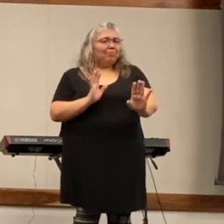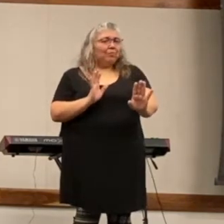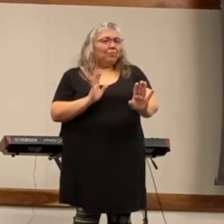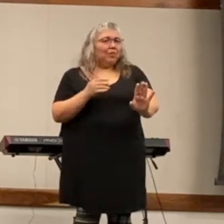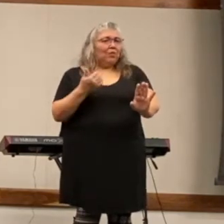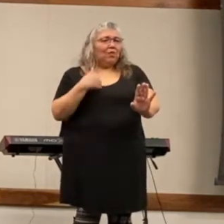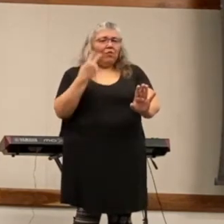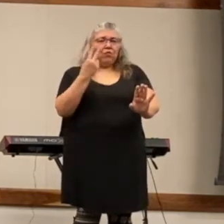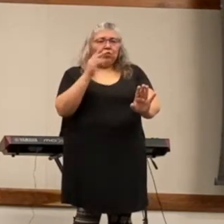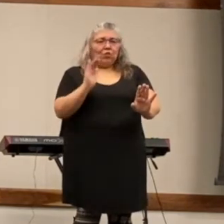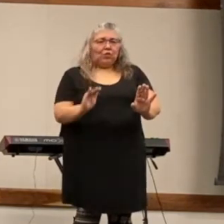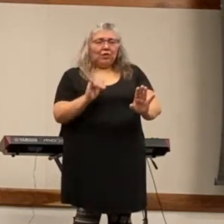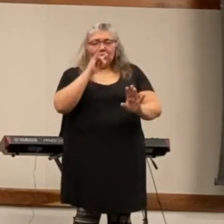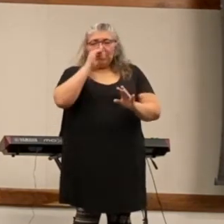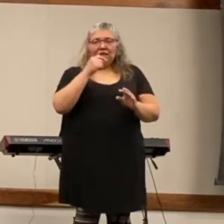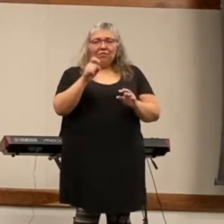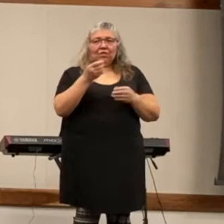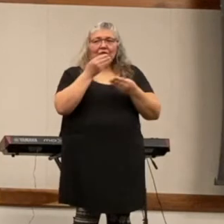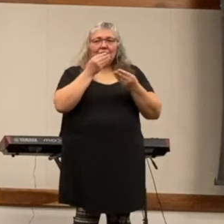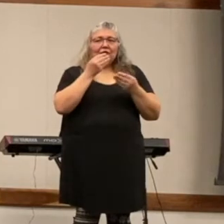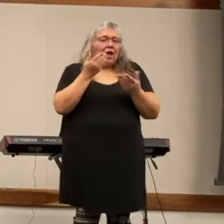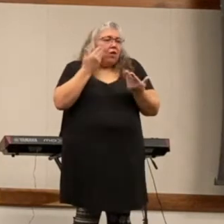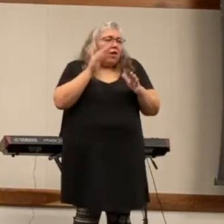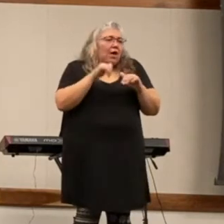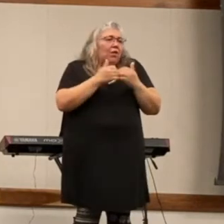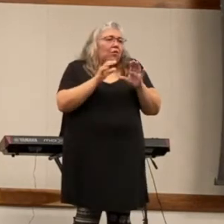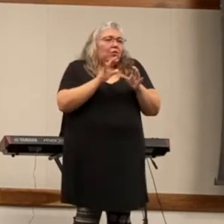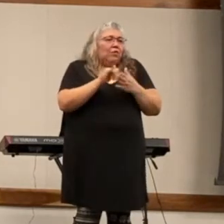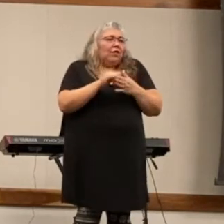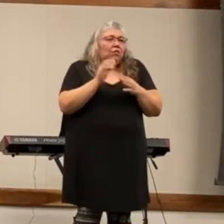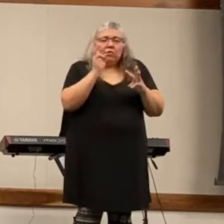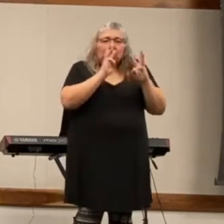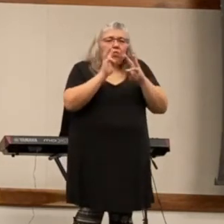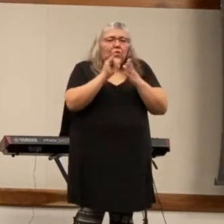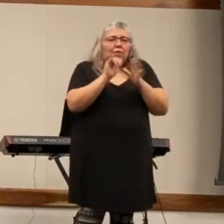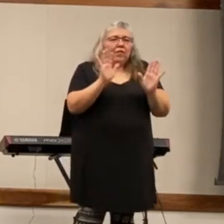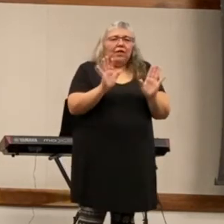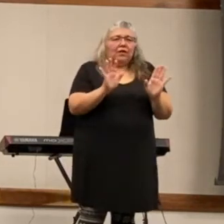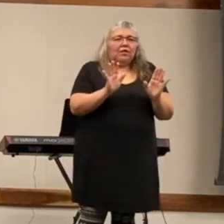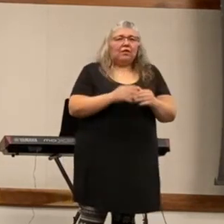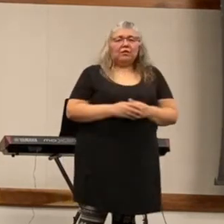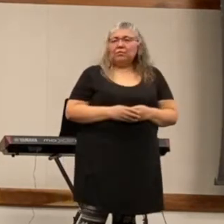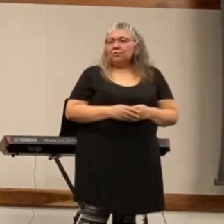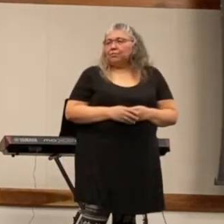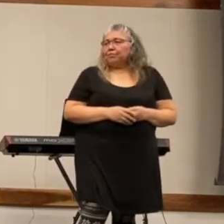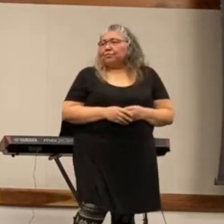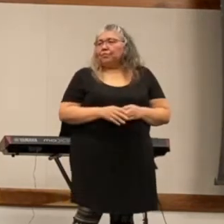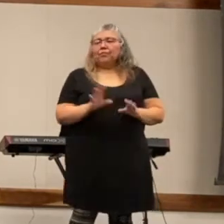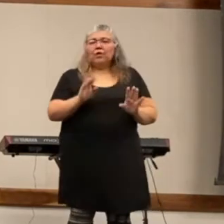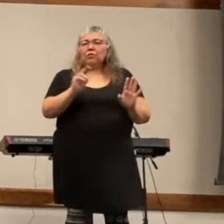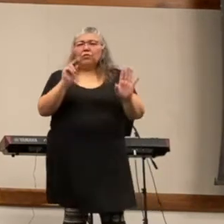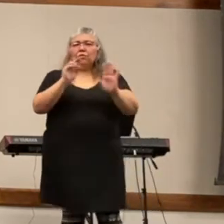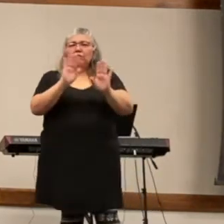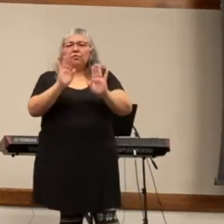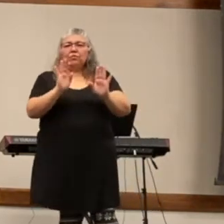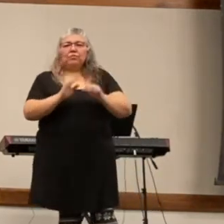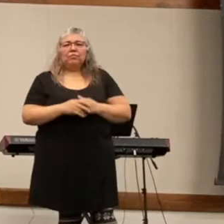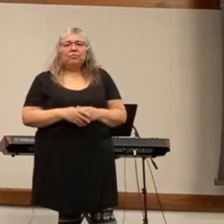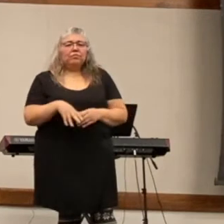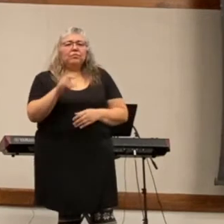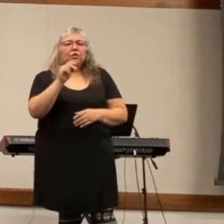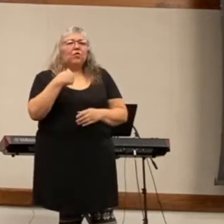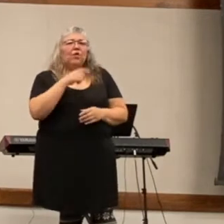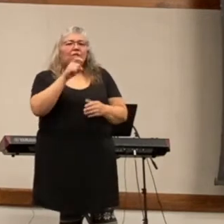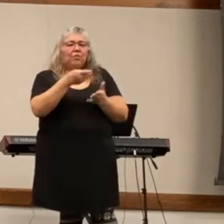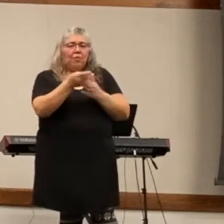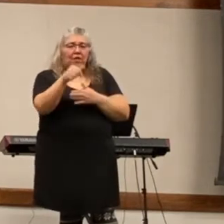We got two little kids that we got to feed, and I don't know how we're going to do it. So we're not going to worry about that. Oh, no. We got to